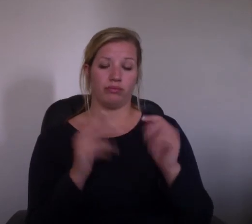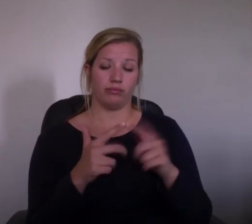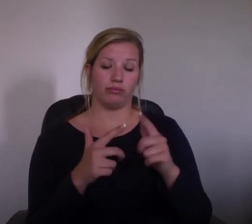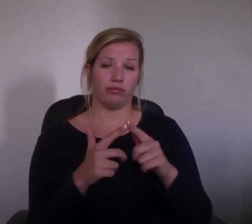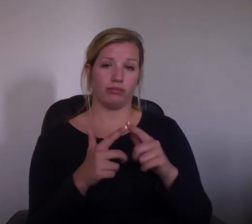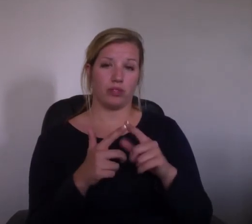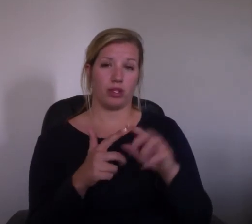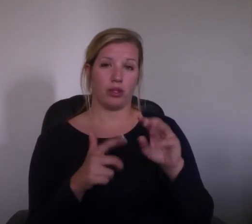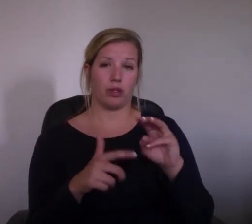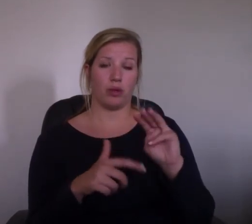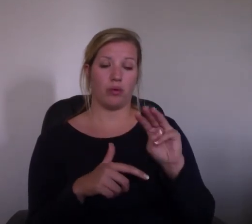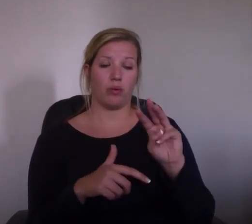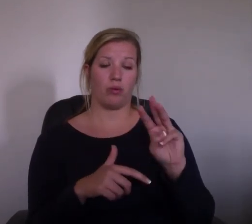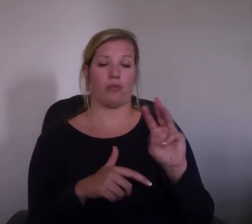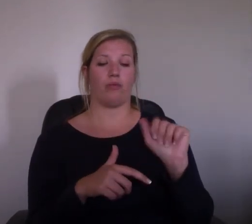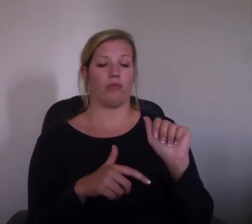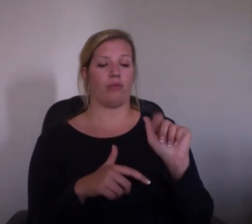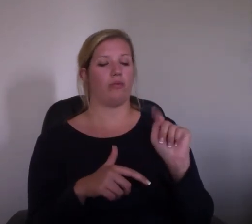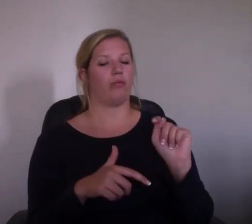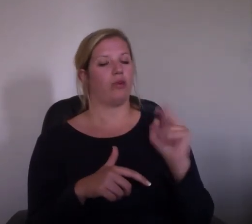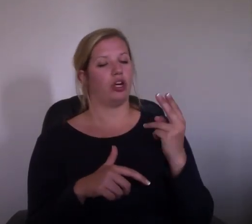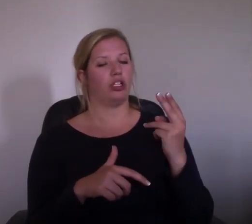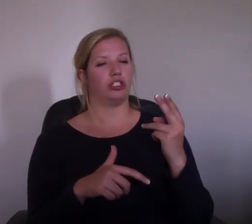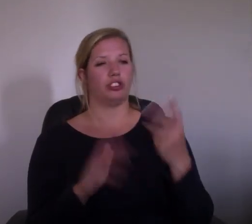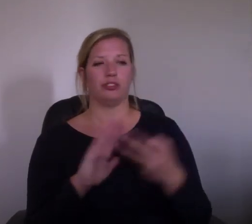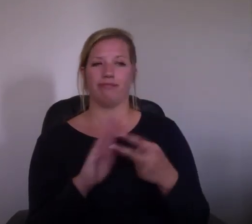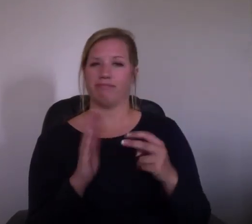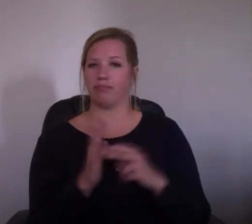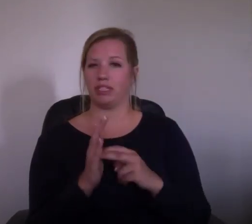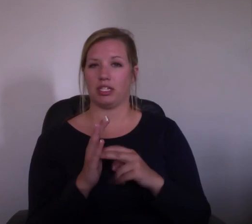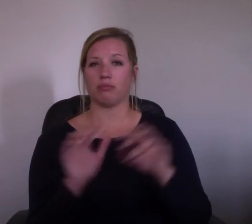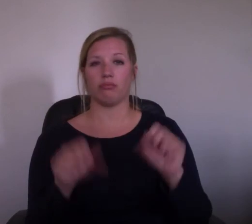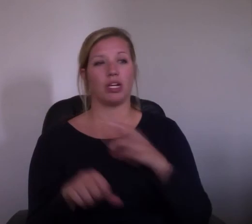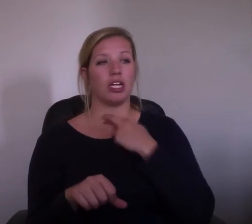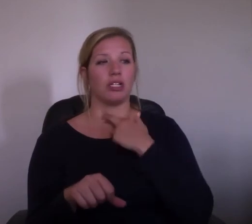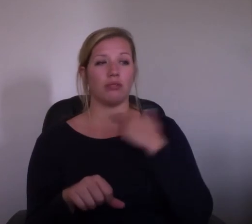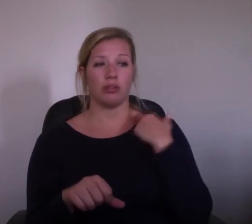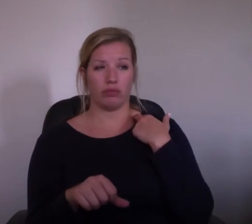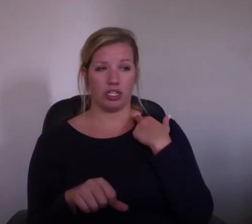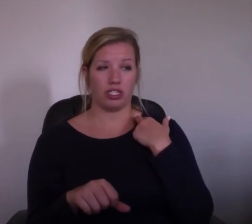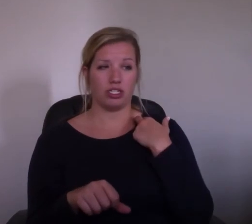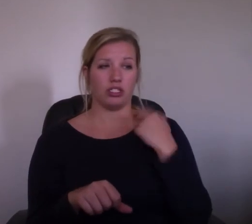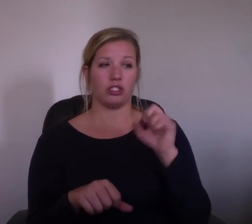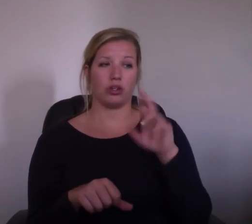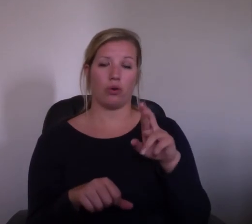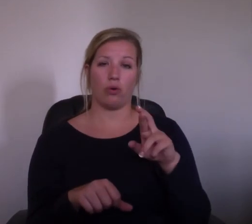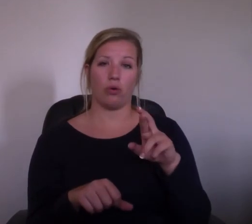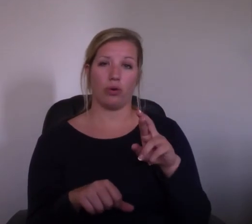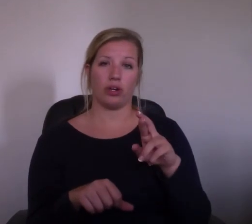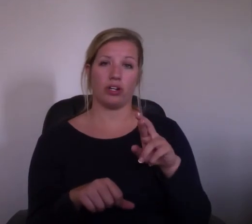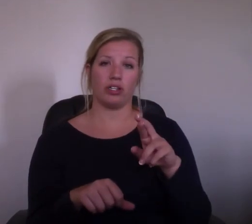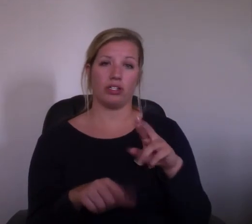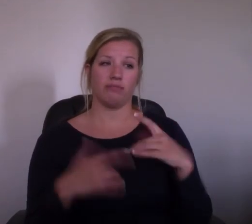A watch. A watch is used when the risk of hazardous weather or a hydrologic event, such as